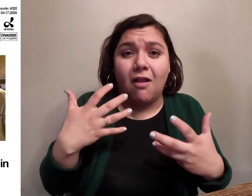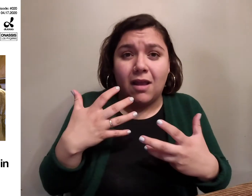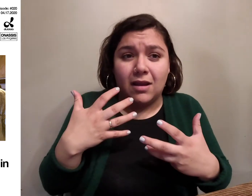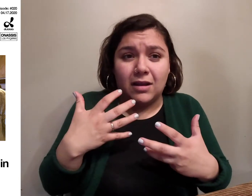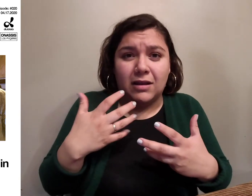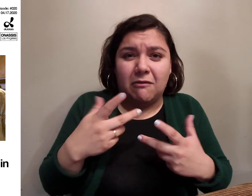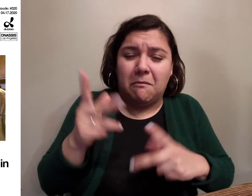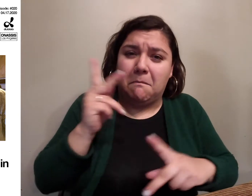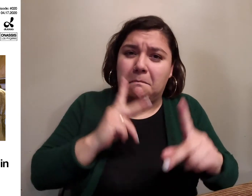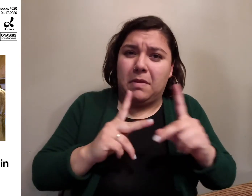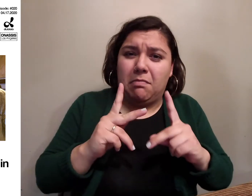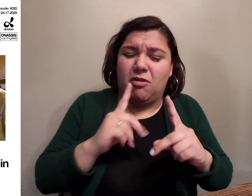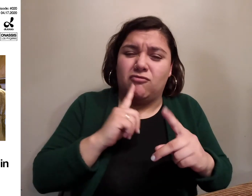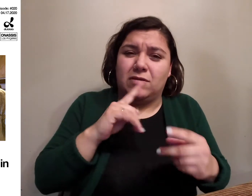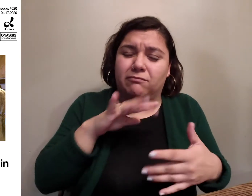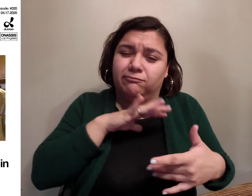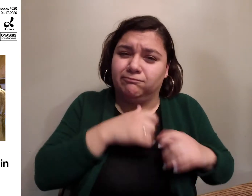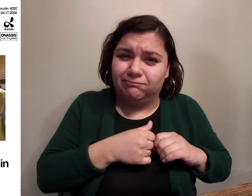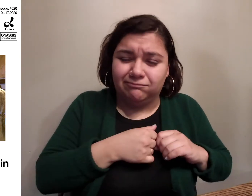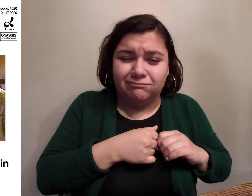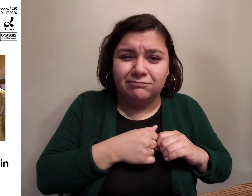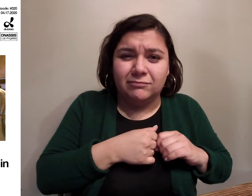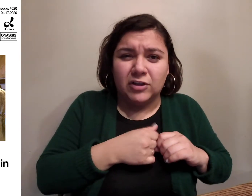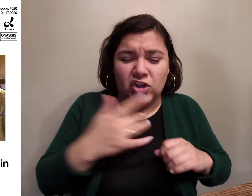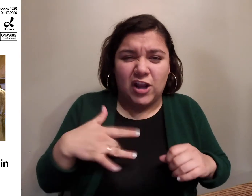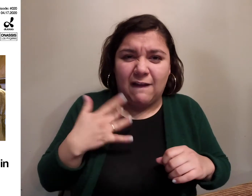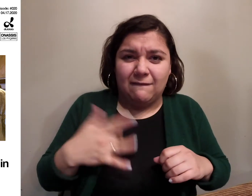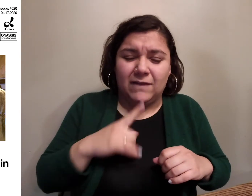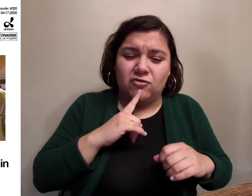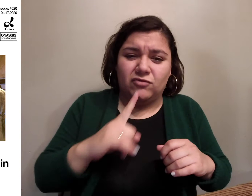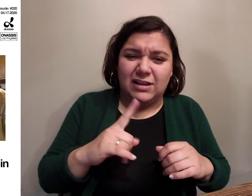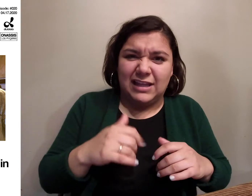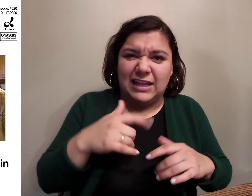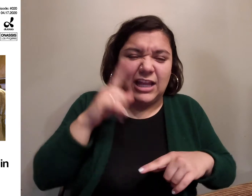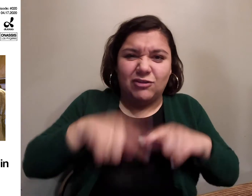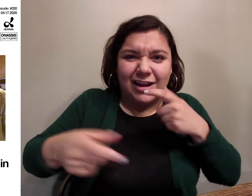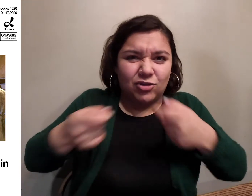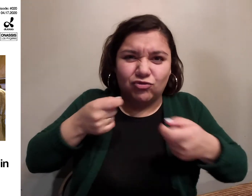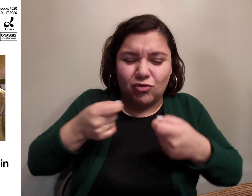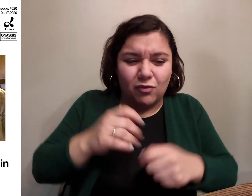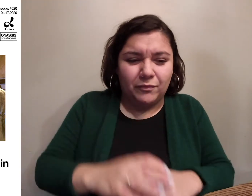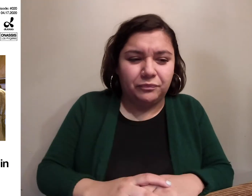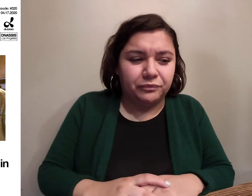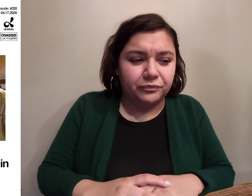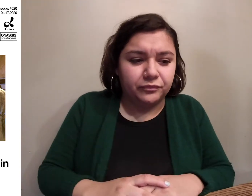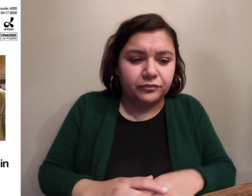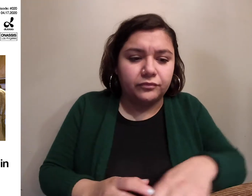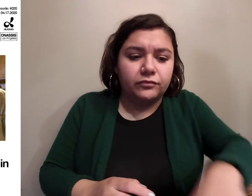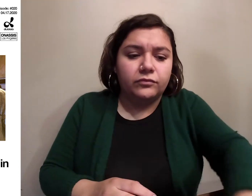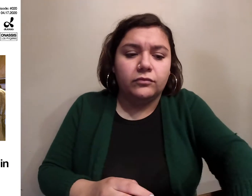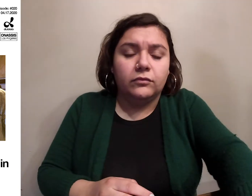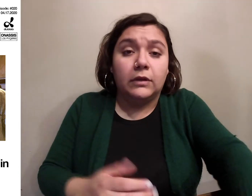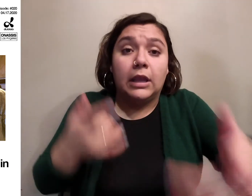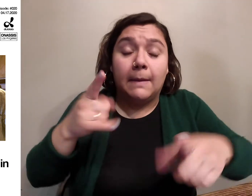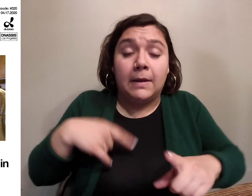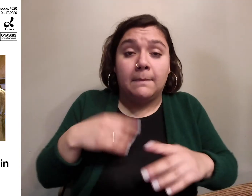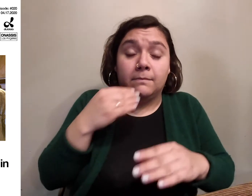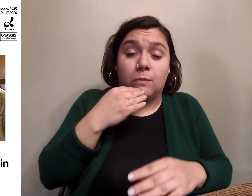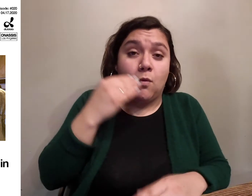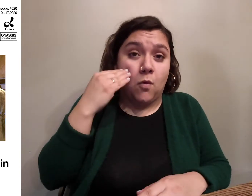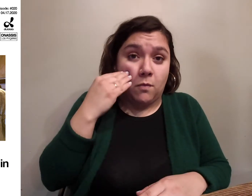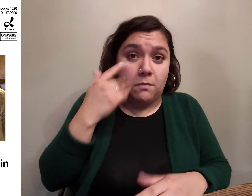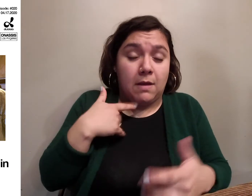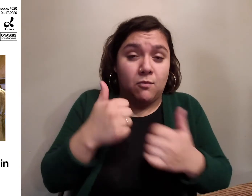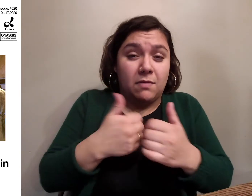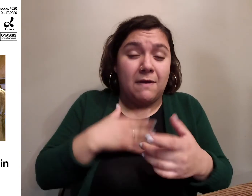also it just feels so completely out of control. And then, so I'm in my house and I'm with my family and I